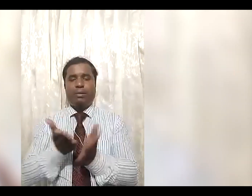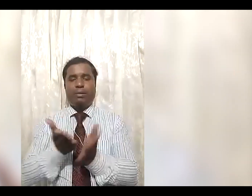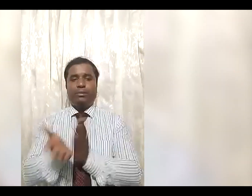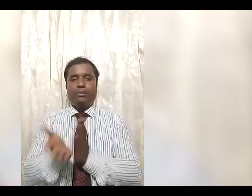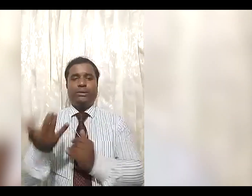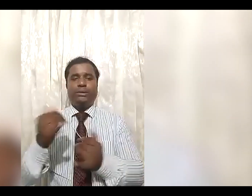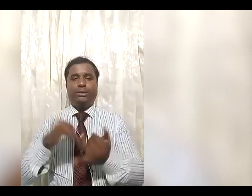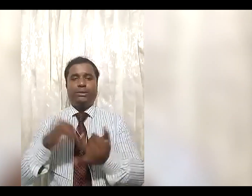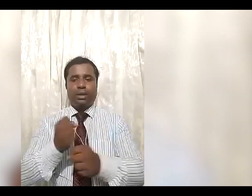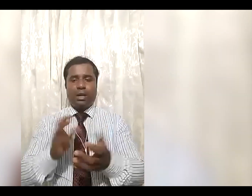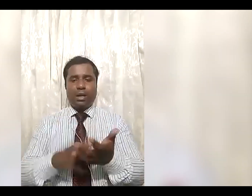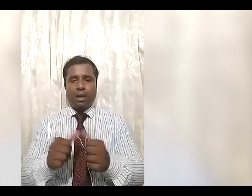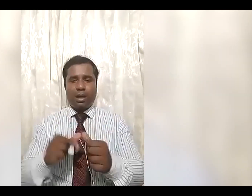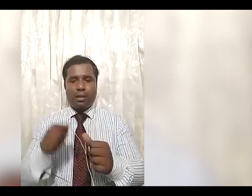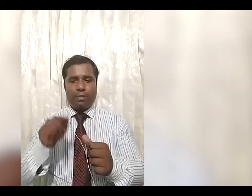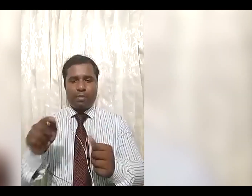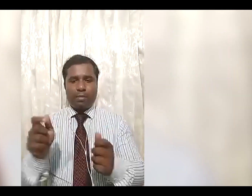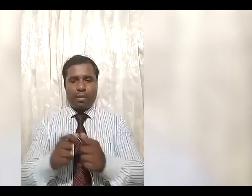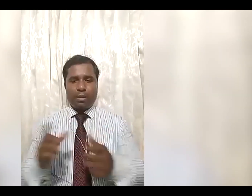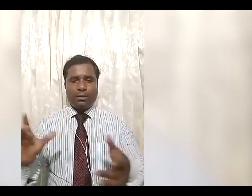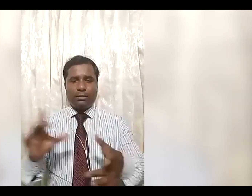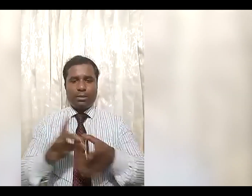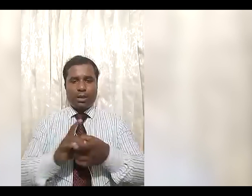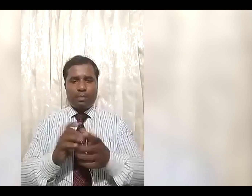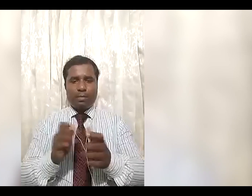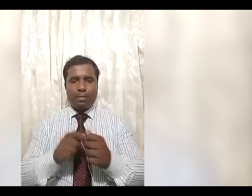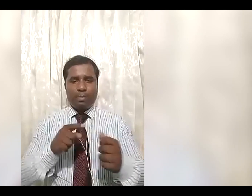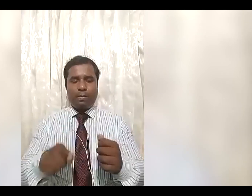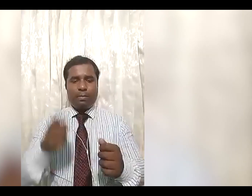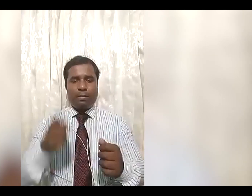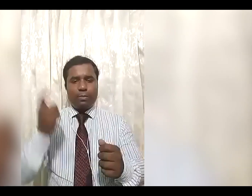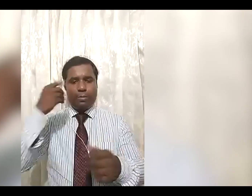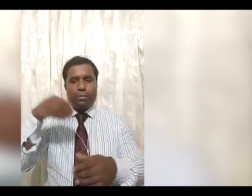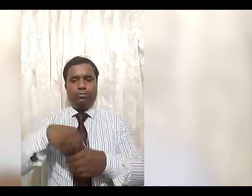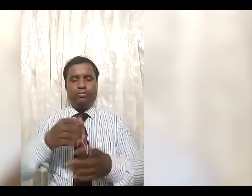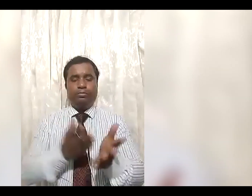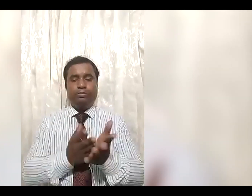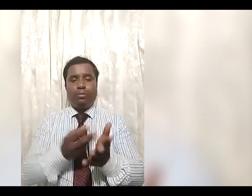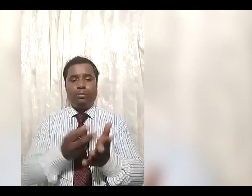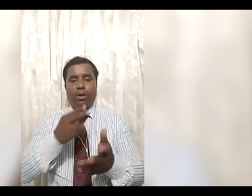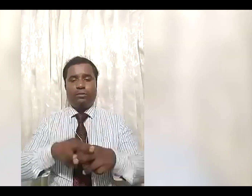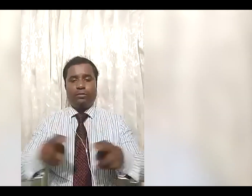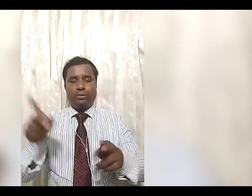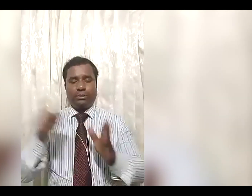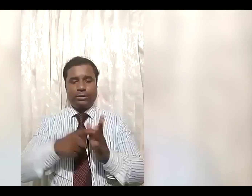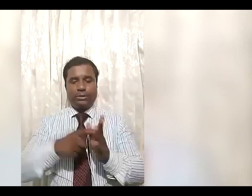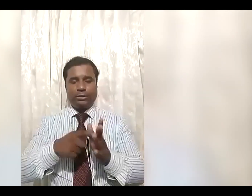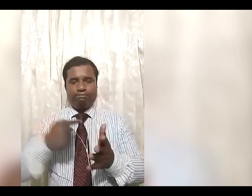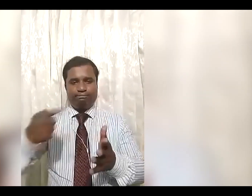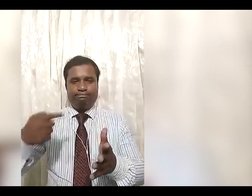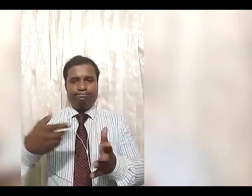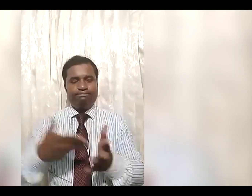not going to be physically accessible. So a lot of the advocacy that we do with the disability rights community is